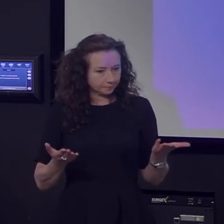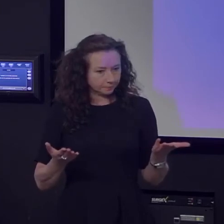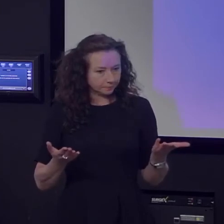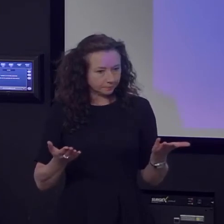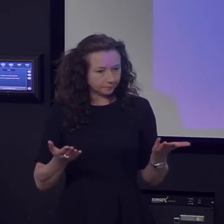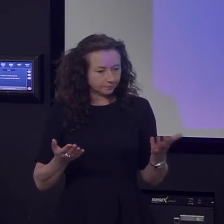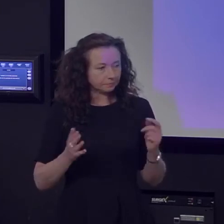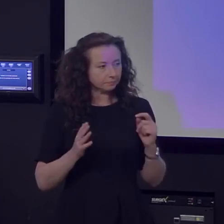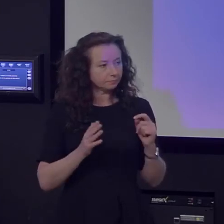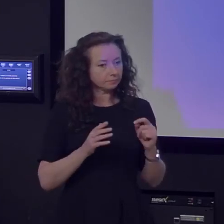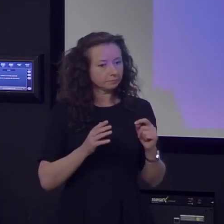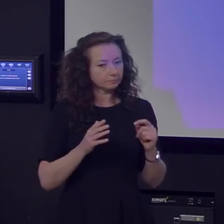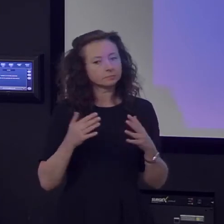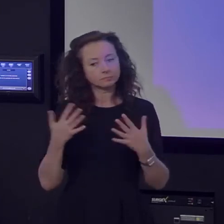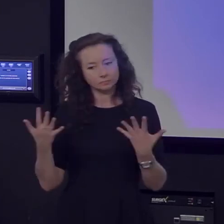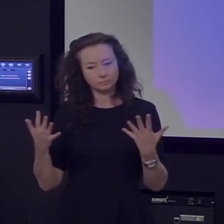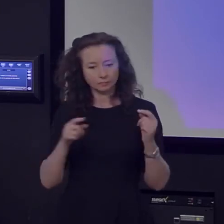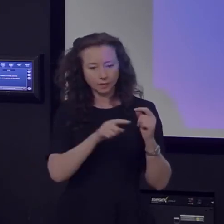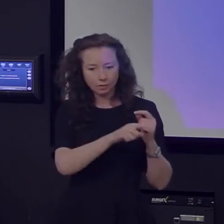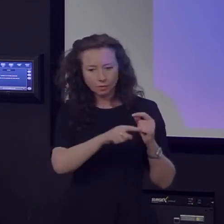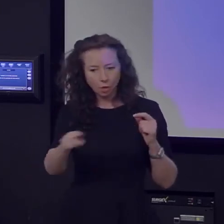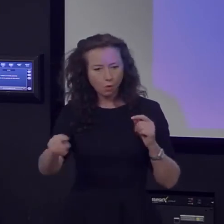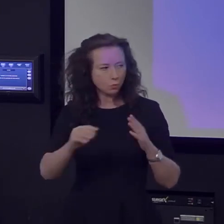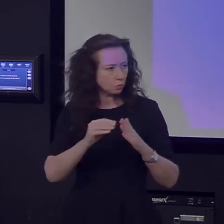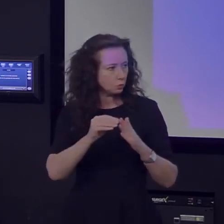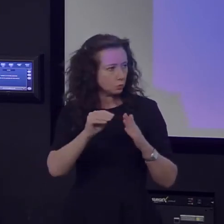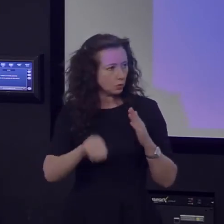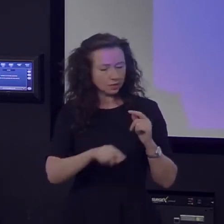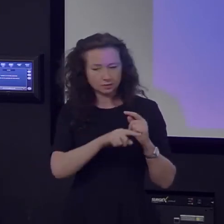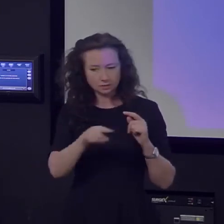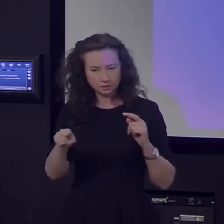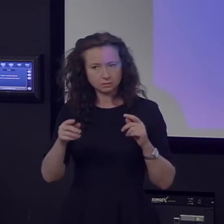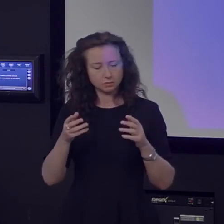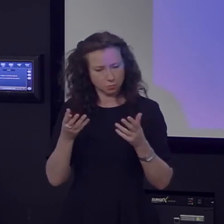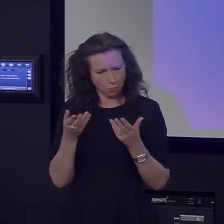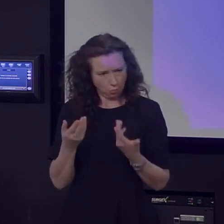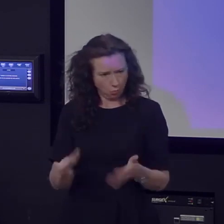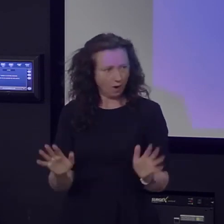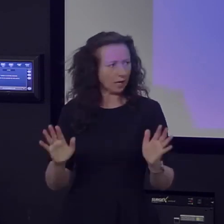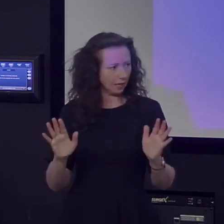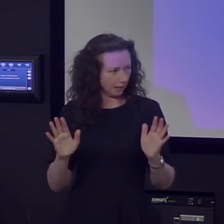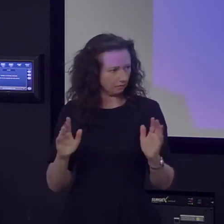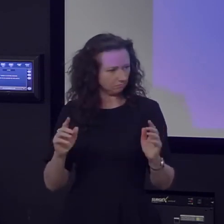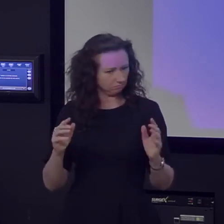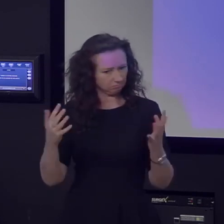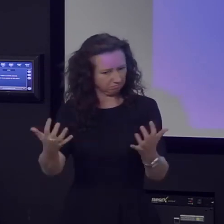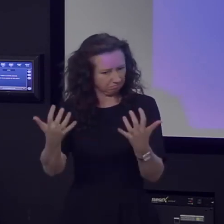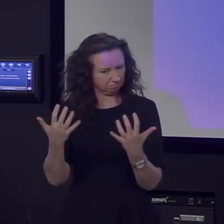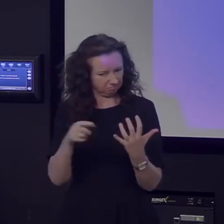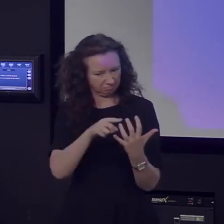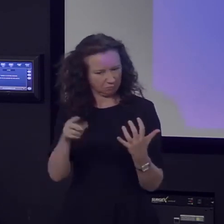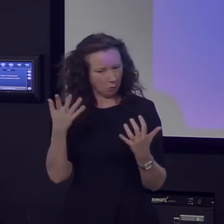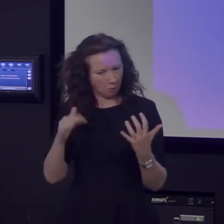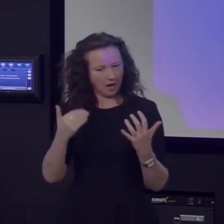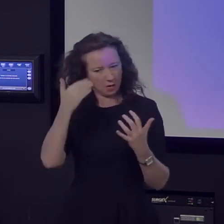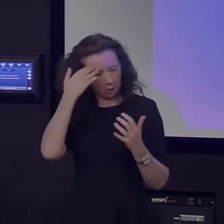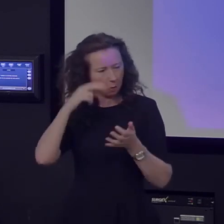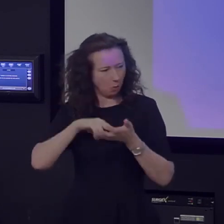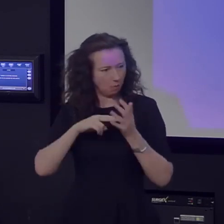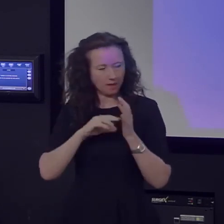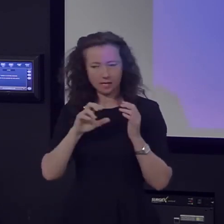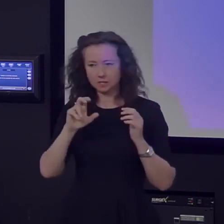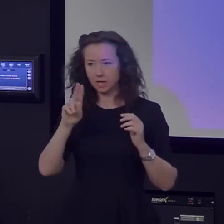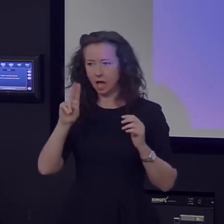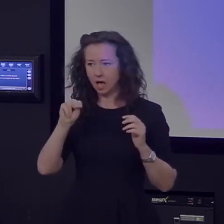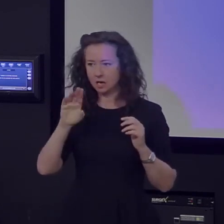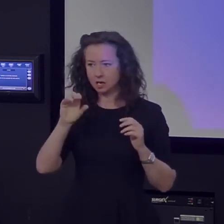Well, if the students already had a pretty good idea of what an unconfounded experiment